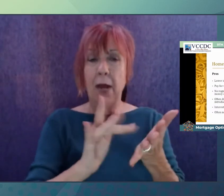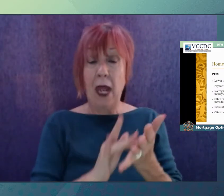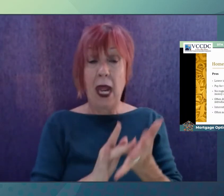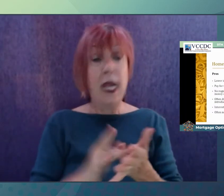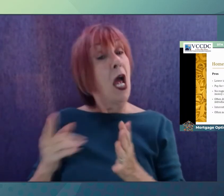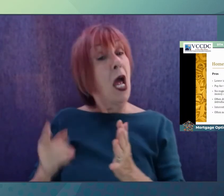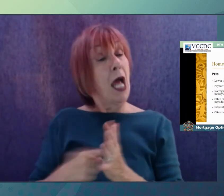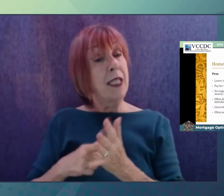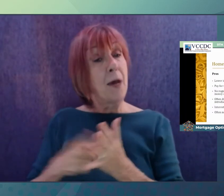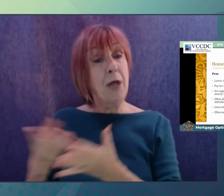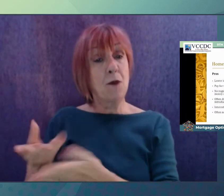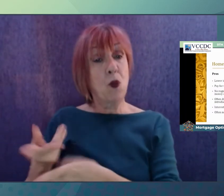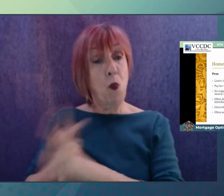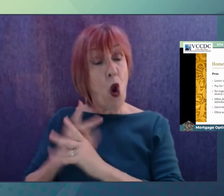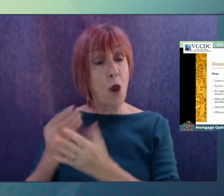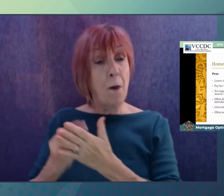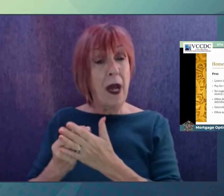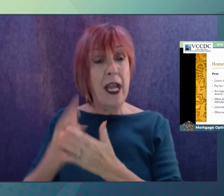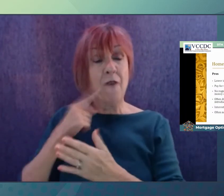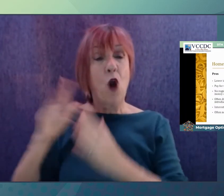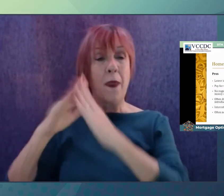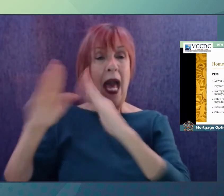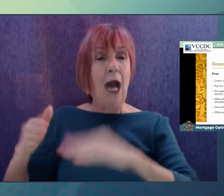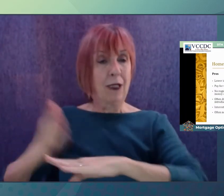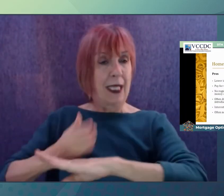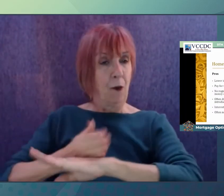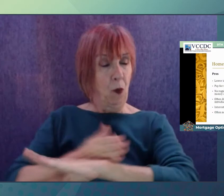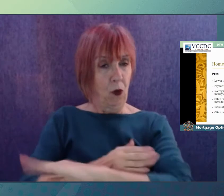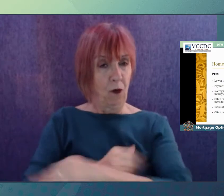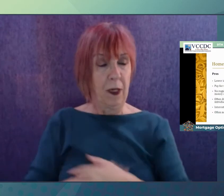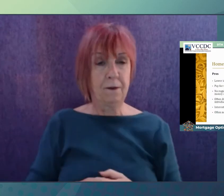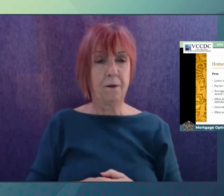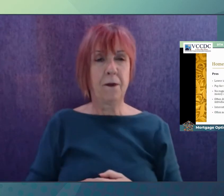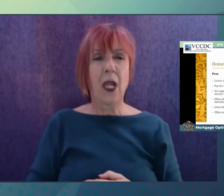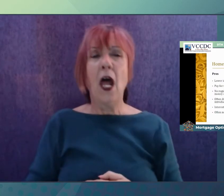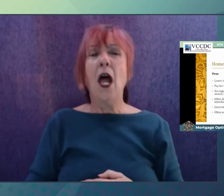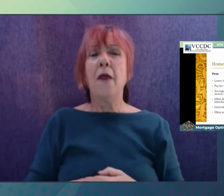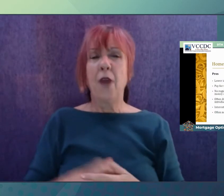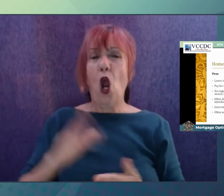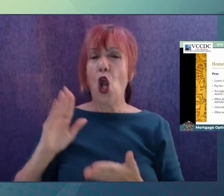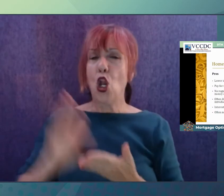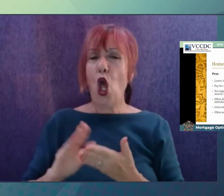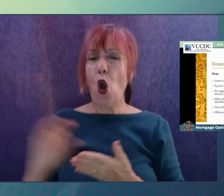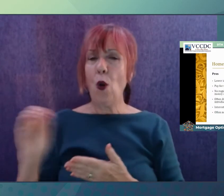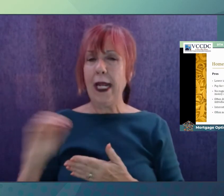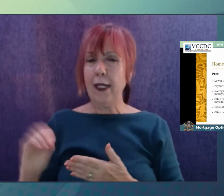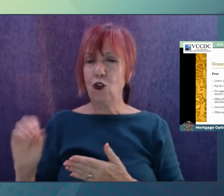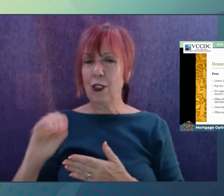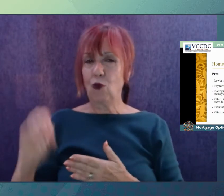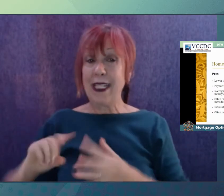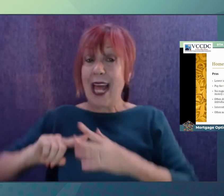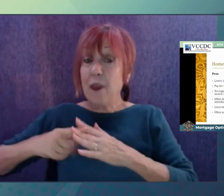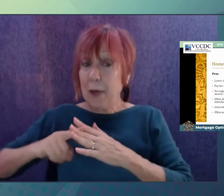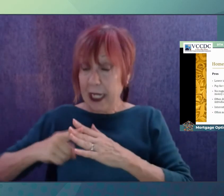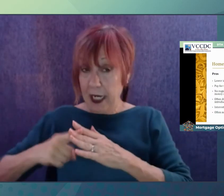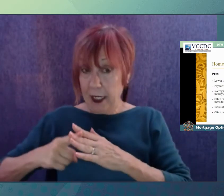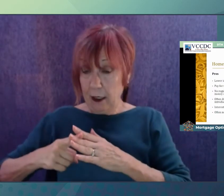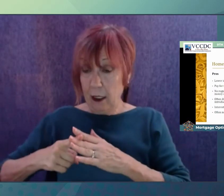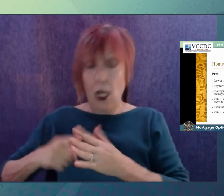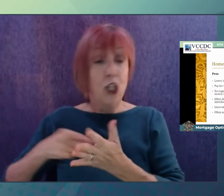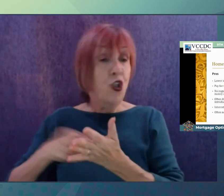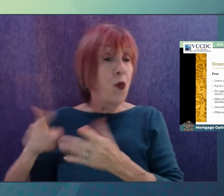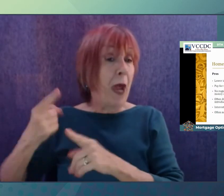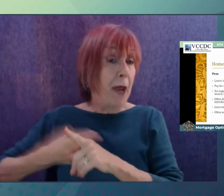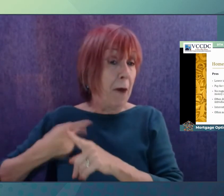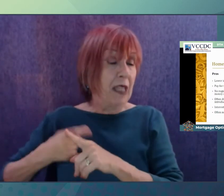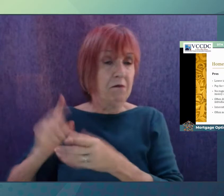business. There are often teaser rates for the introductory period, which help pay less on immediate draws online. Borrowers will